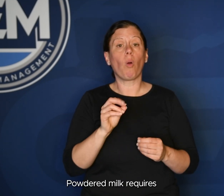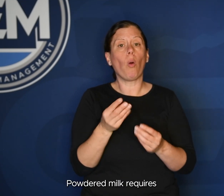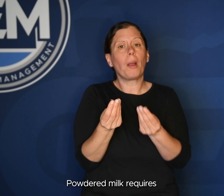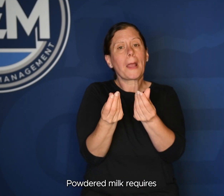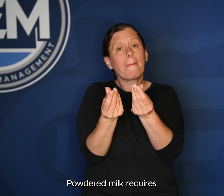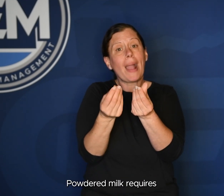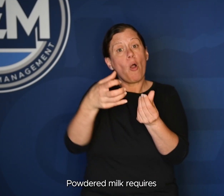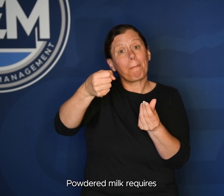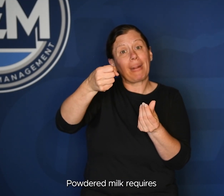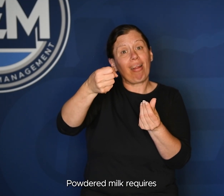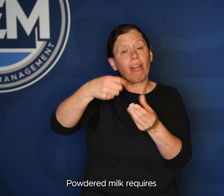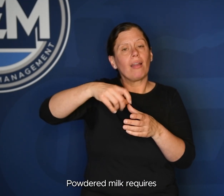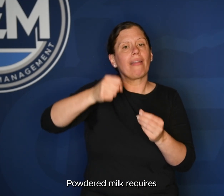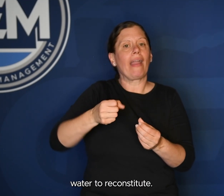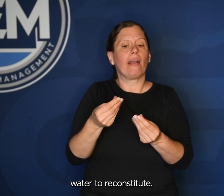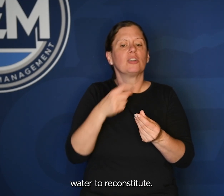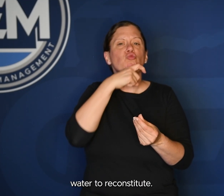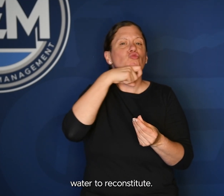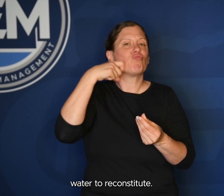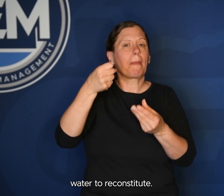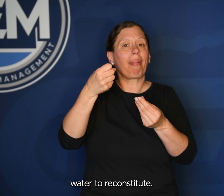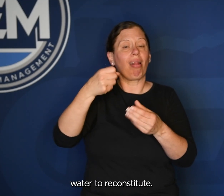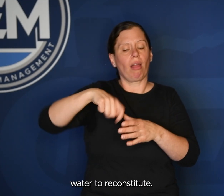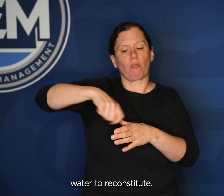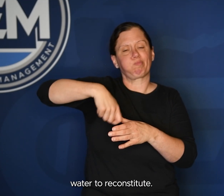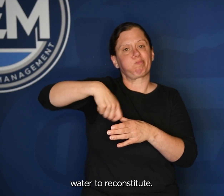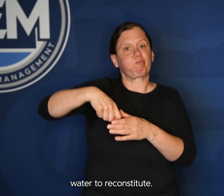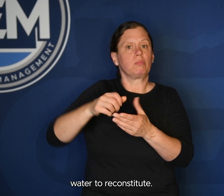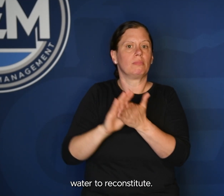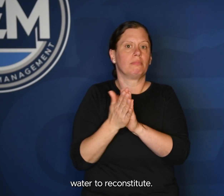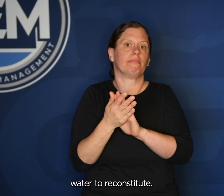Powdered milk requires water to reconstitute.